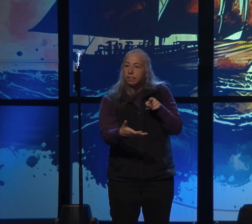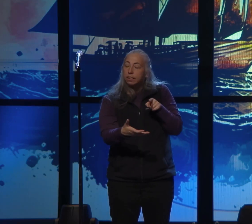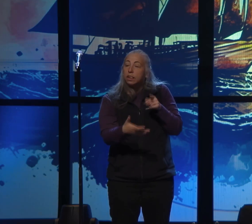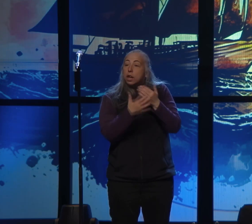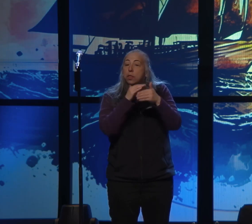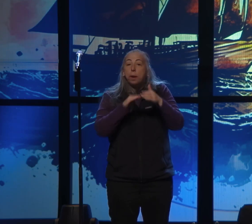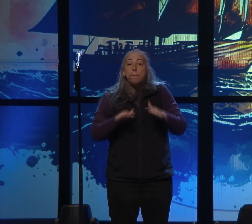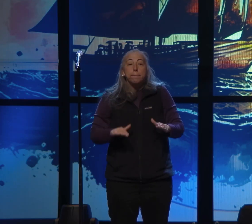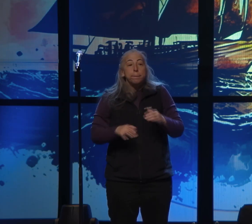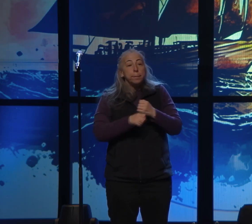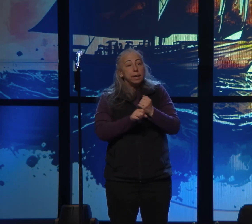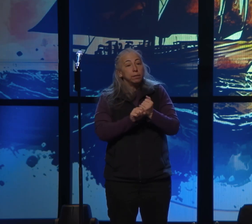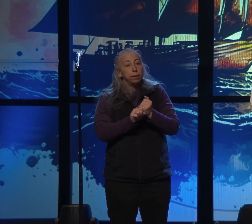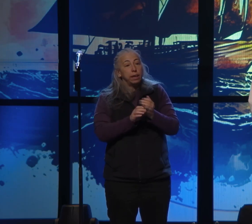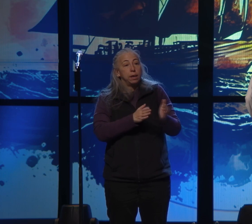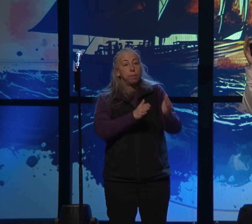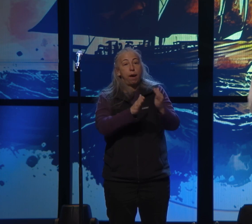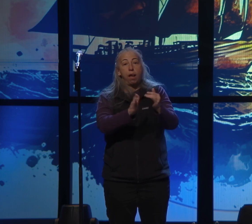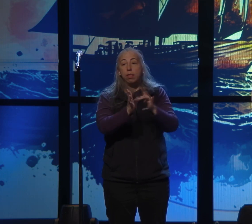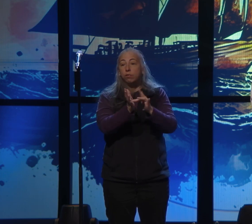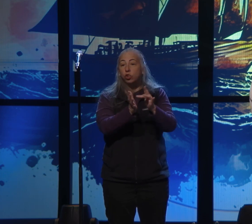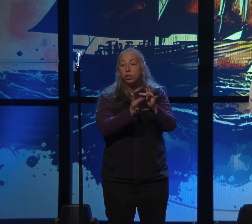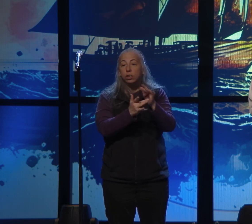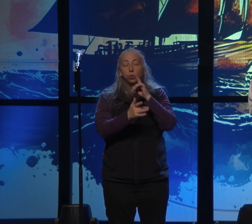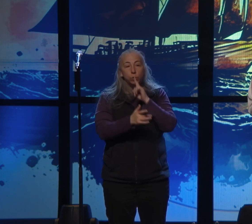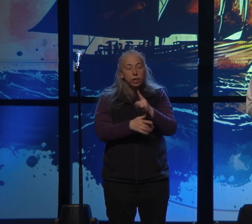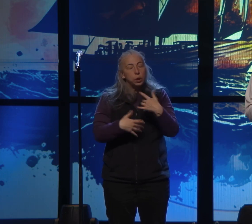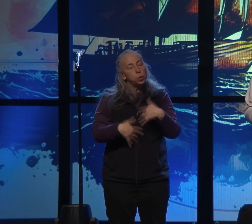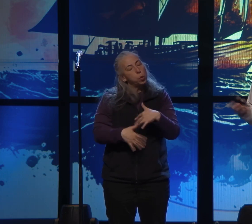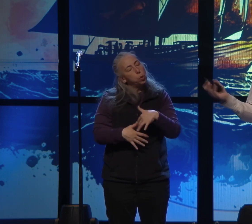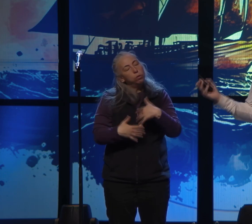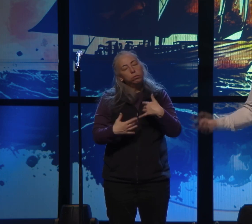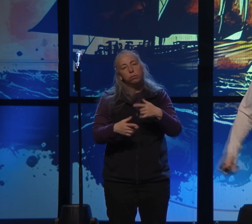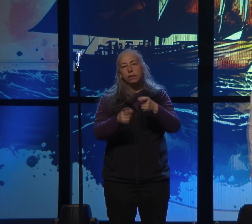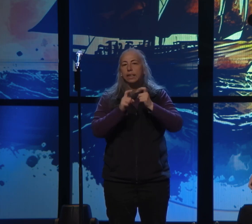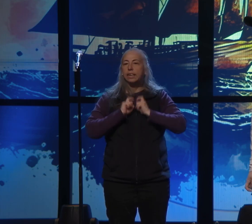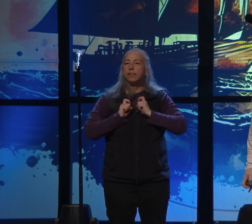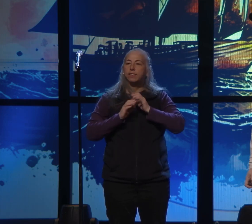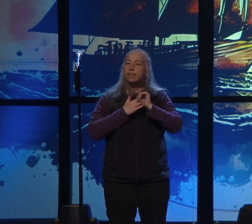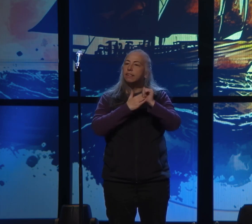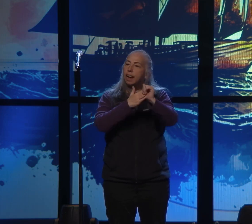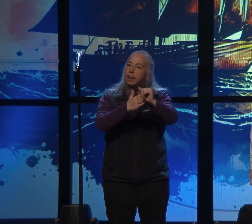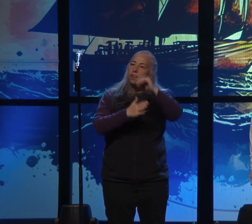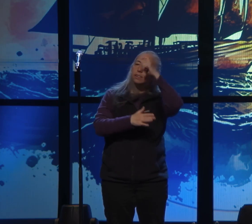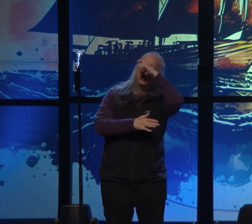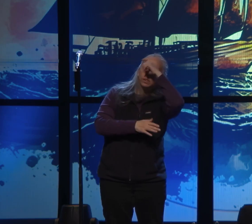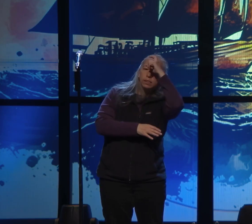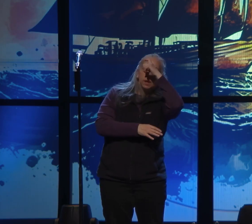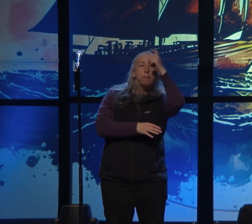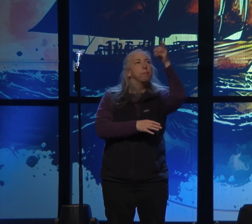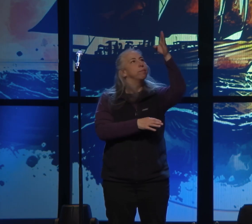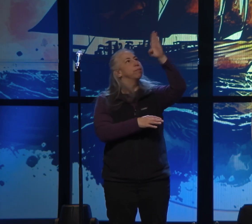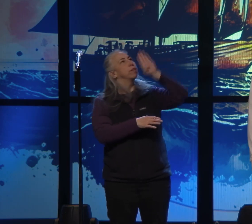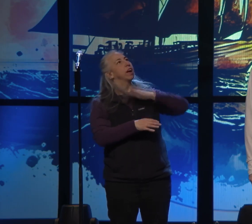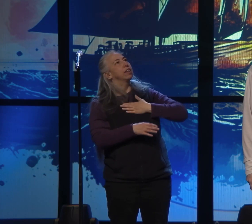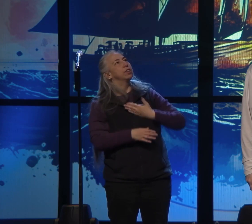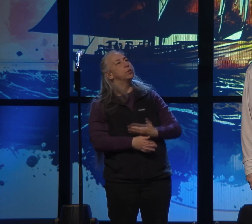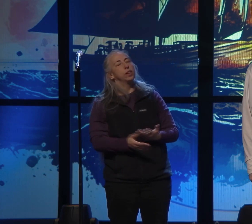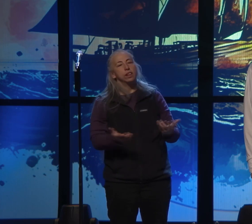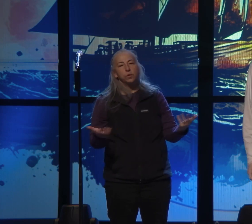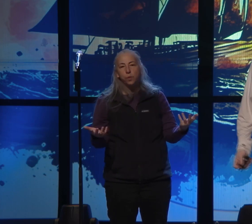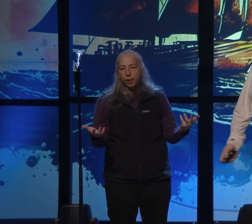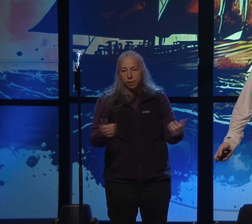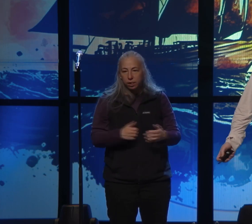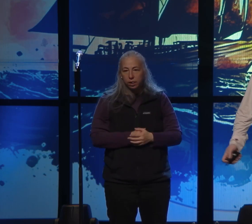us incredible wisdom and guidance, the will of God. But here's the thing, like, who will I marry?